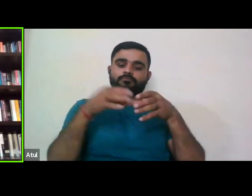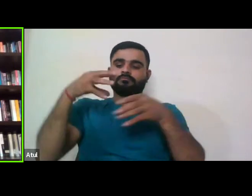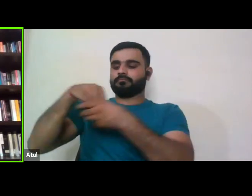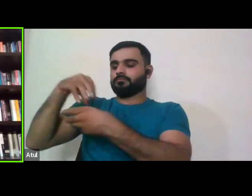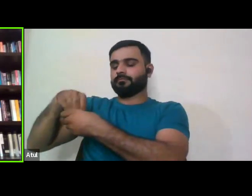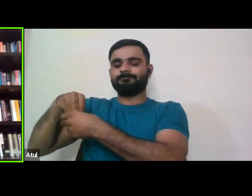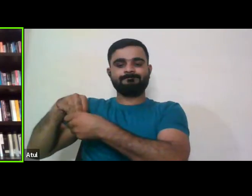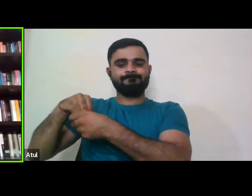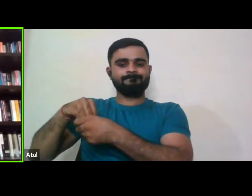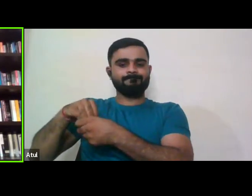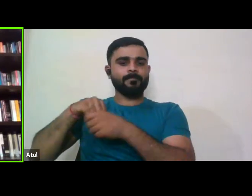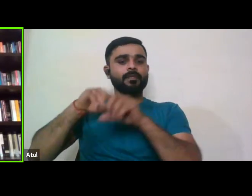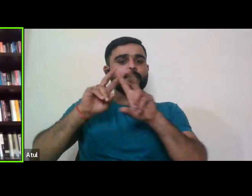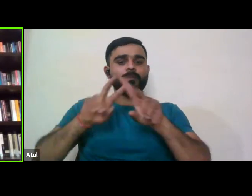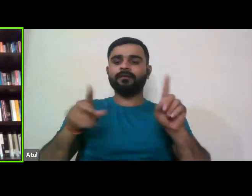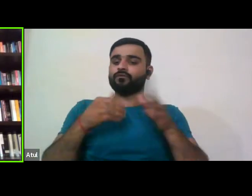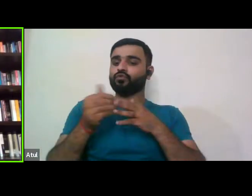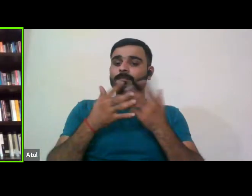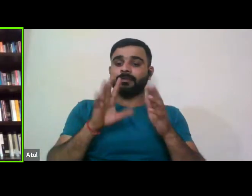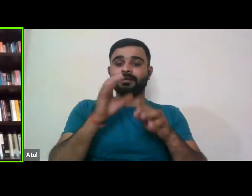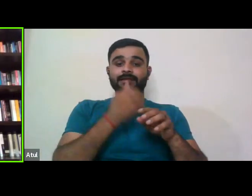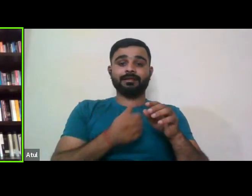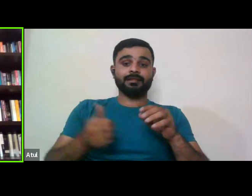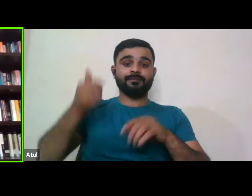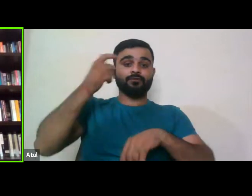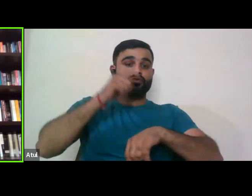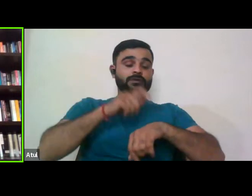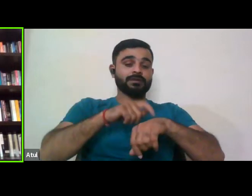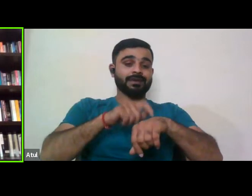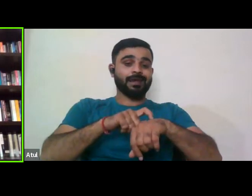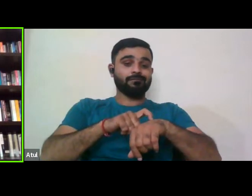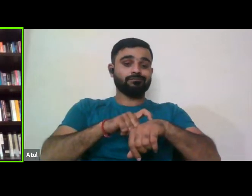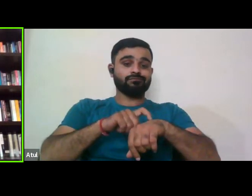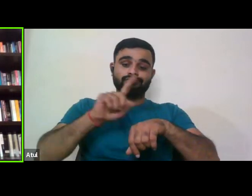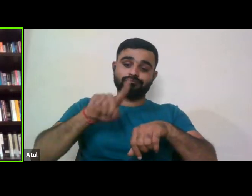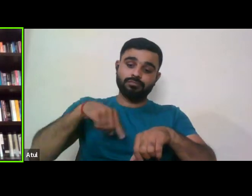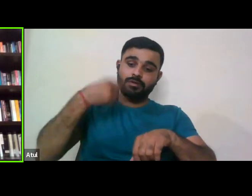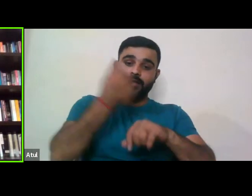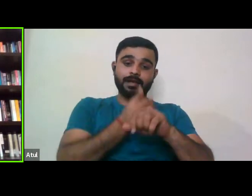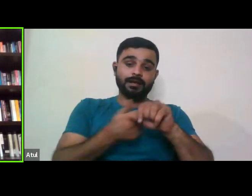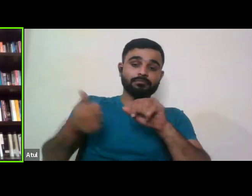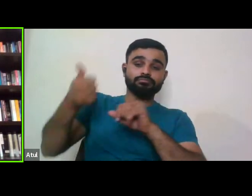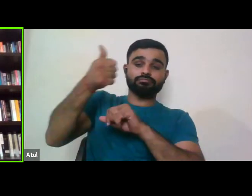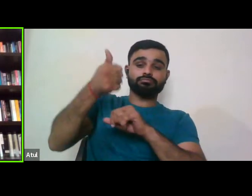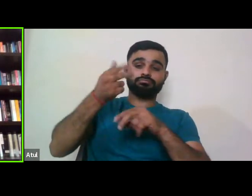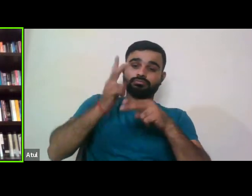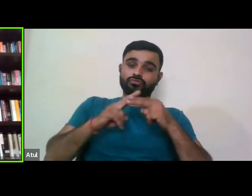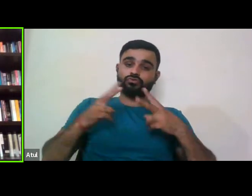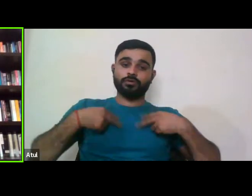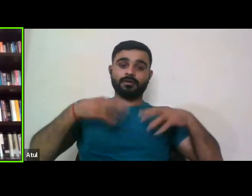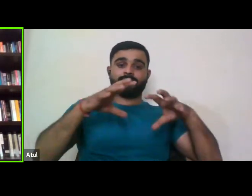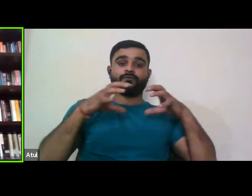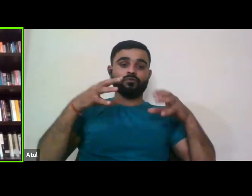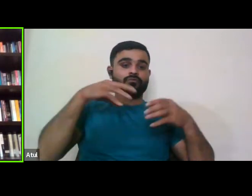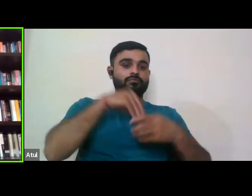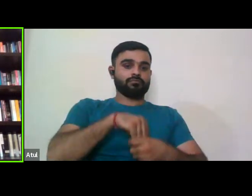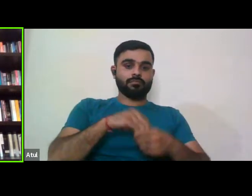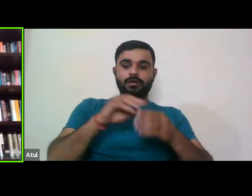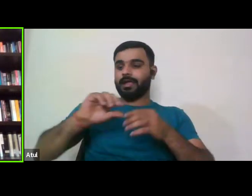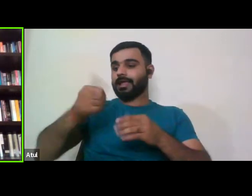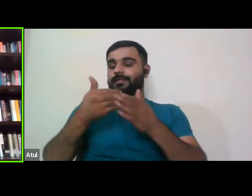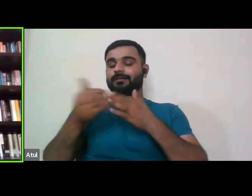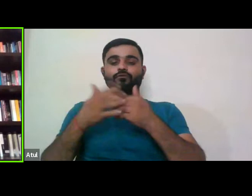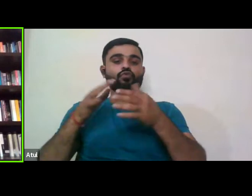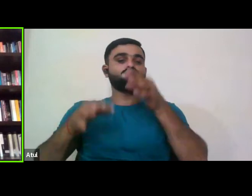matters. Except the Chief Justice is 4 times as likely as the next senior most judge to be on the Constitution bench. No other